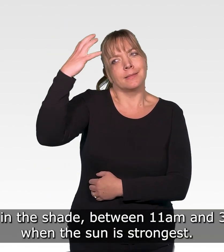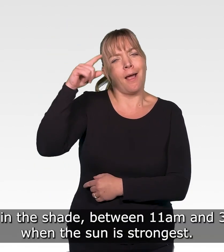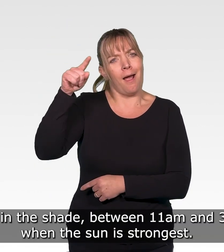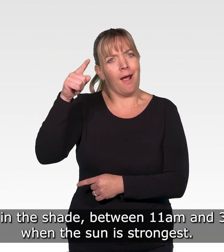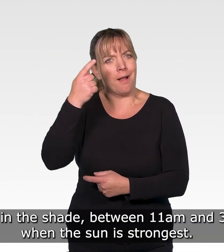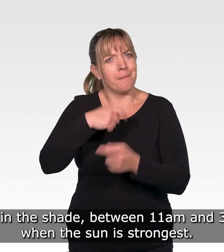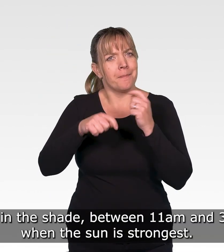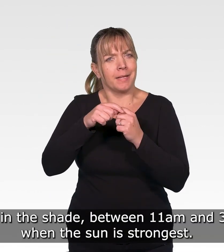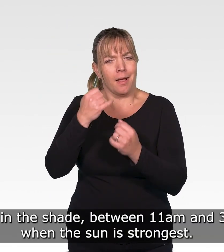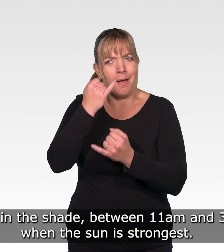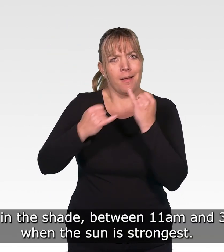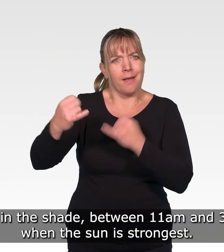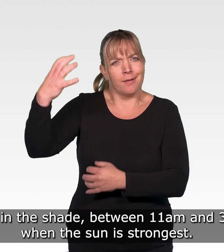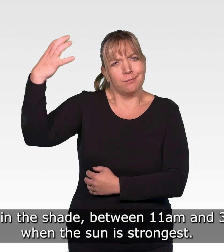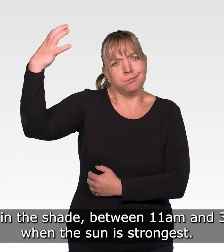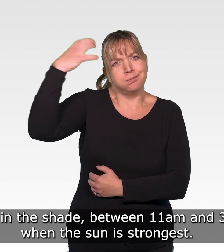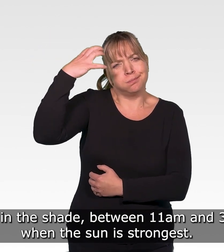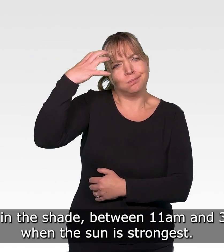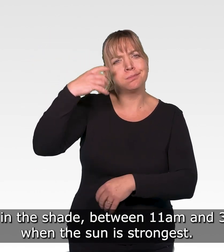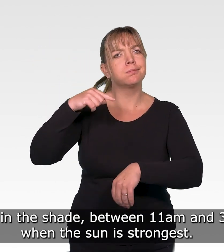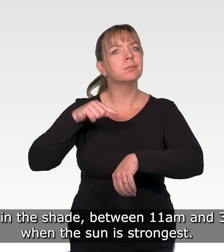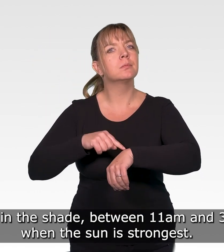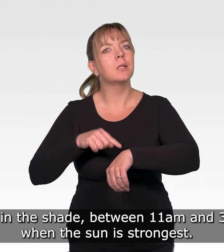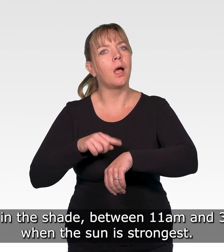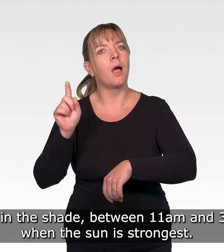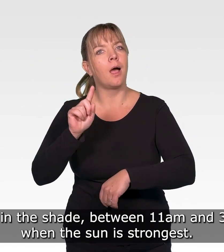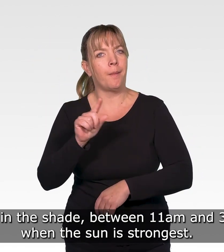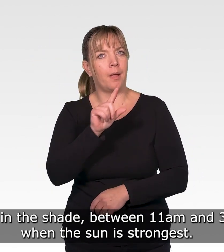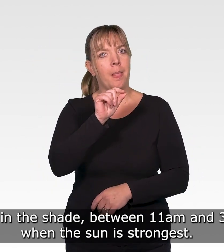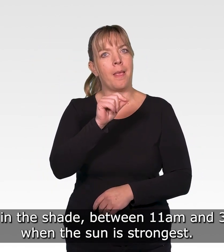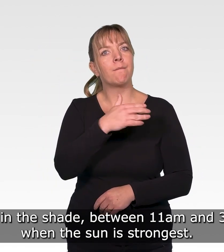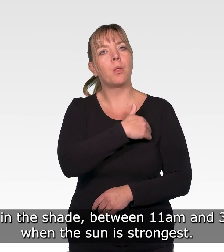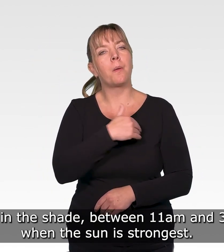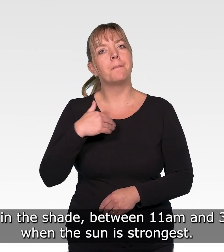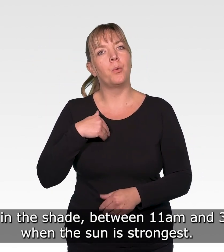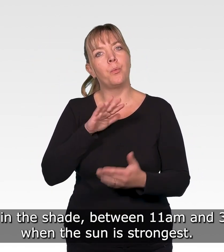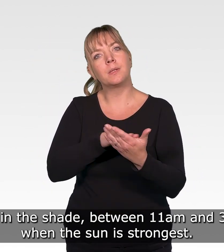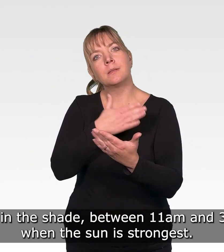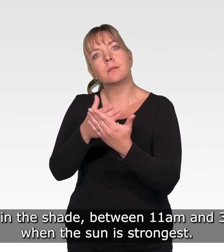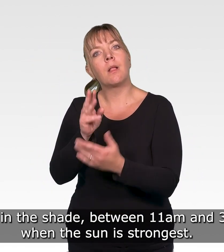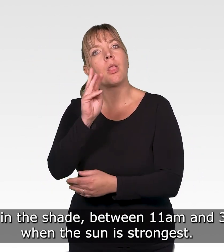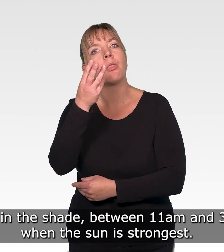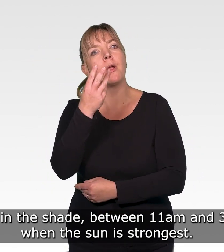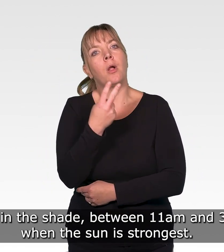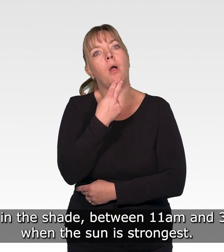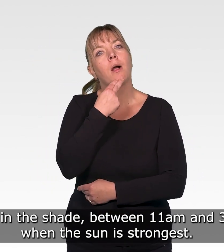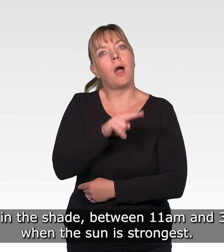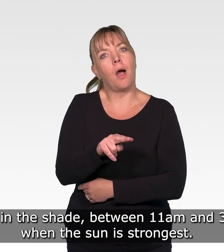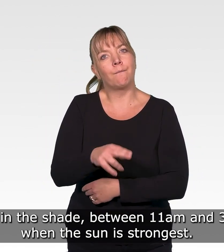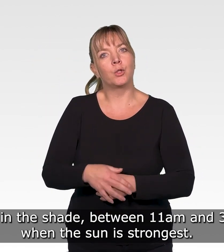Stay in the shade between 11 a.m. and 3 p.m. when the sun is strongest.